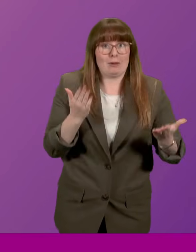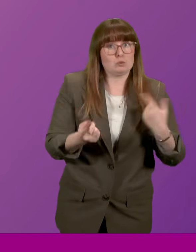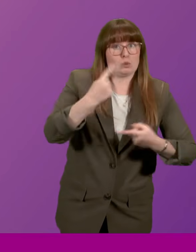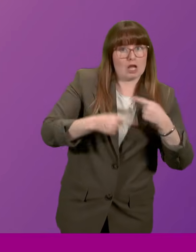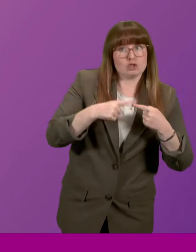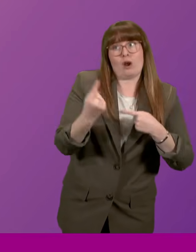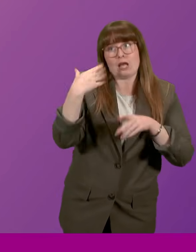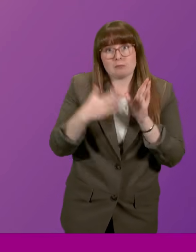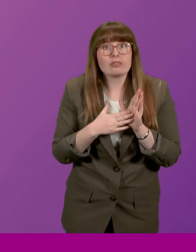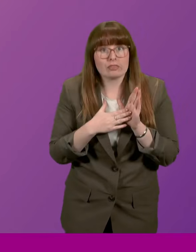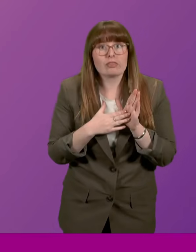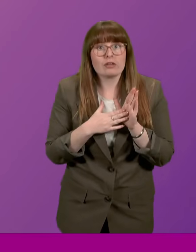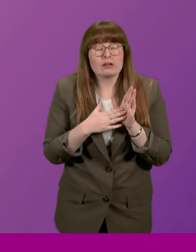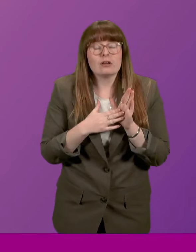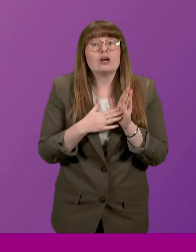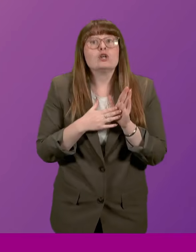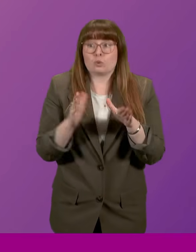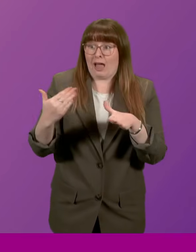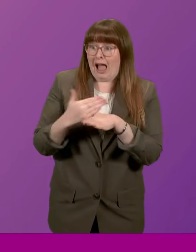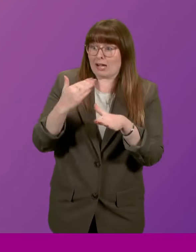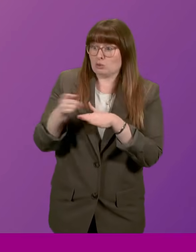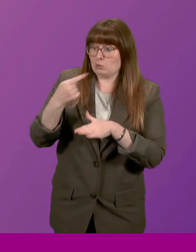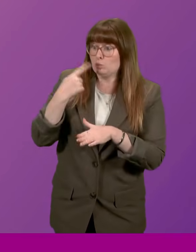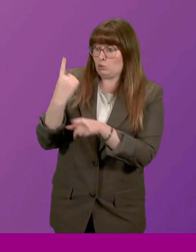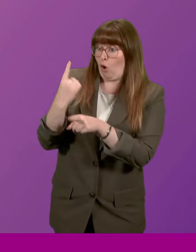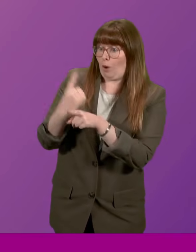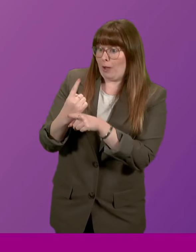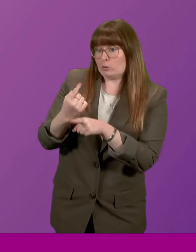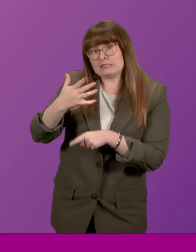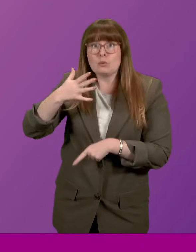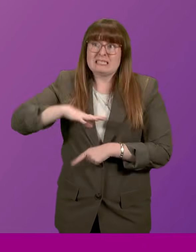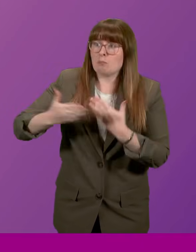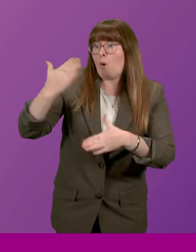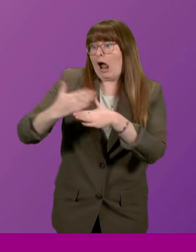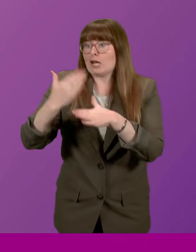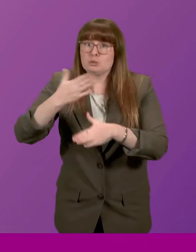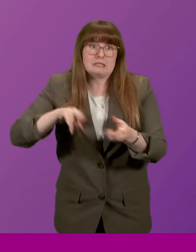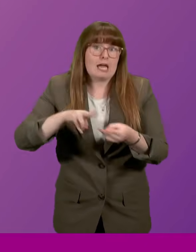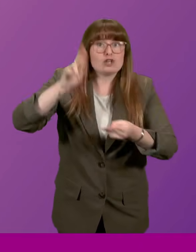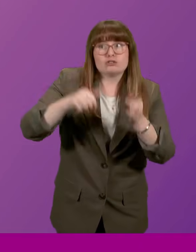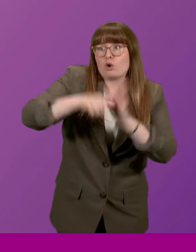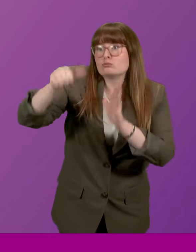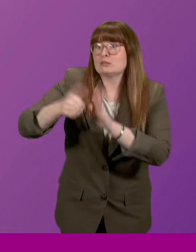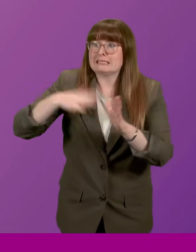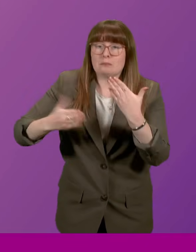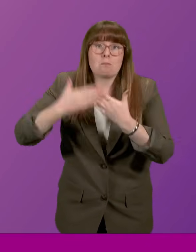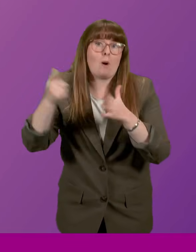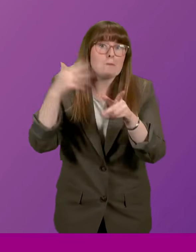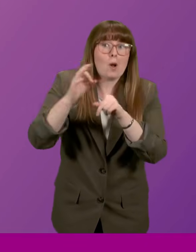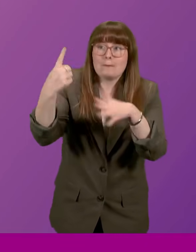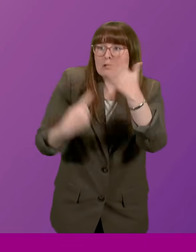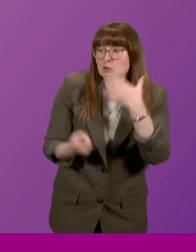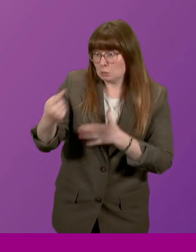month and last year. So the action that Mr Sarwar is calling for of increased NHS activity,